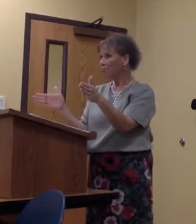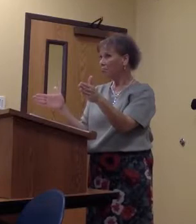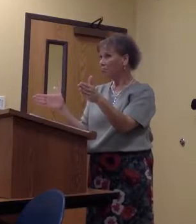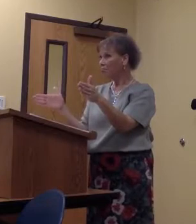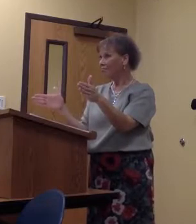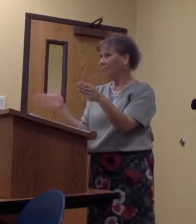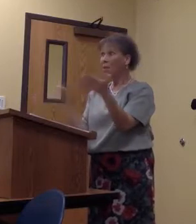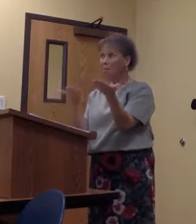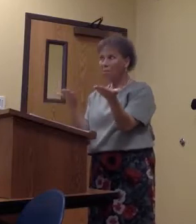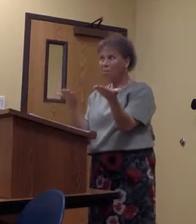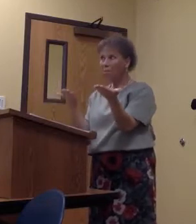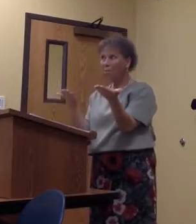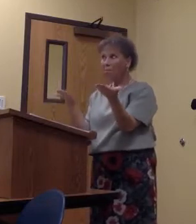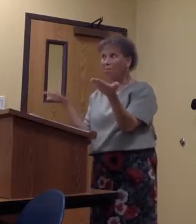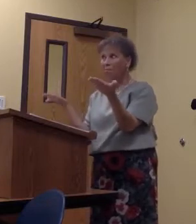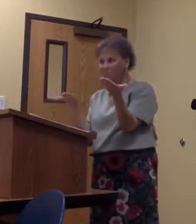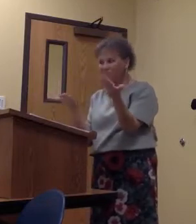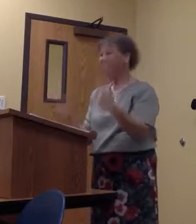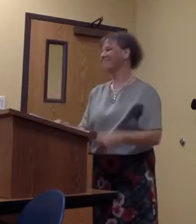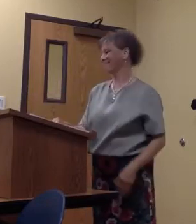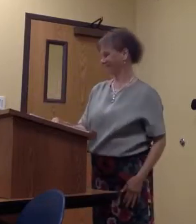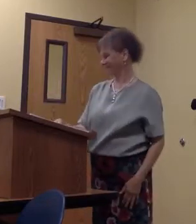Box. Box. Room.